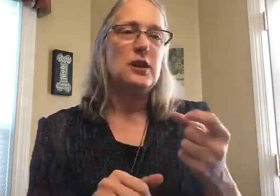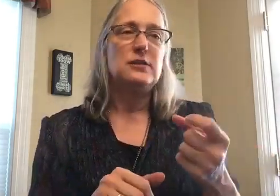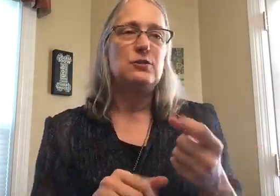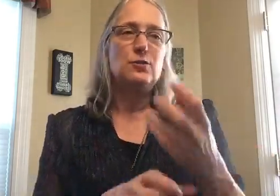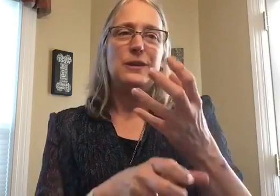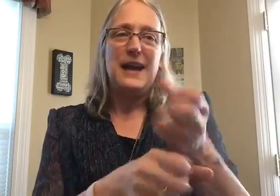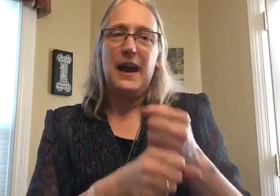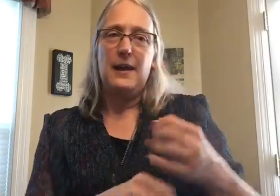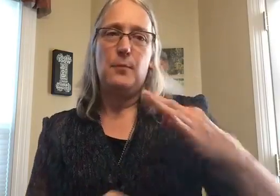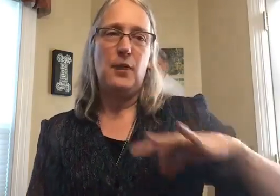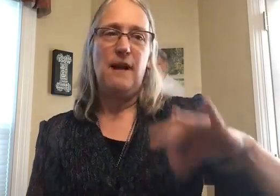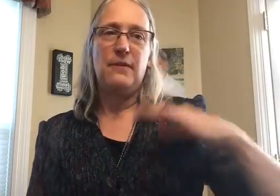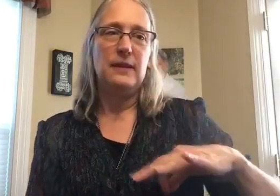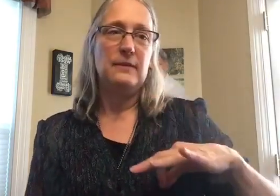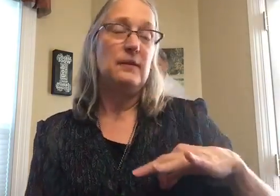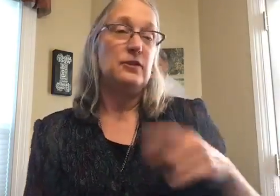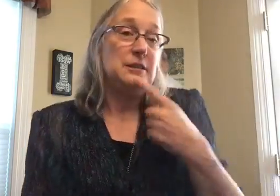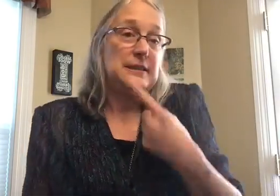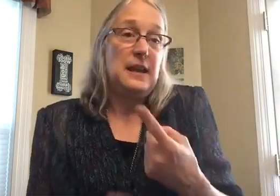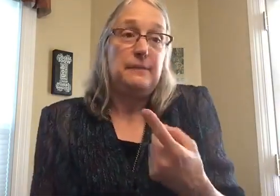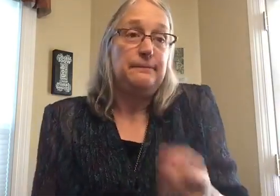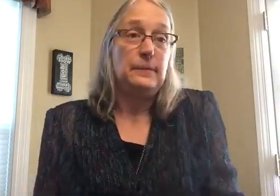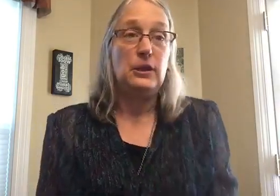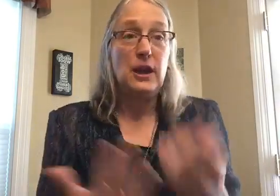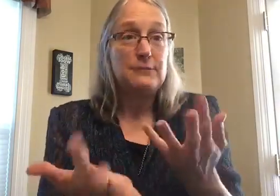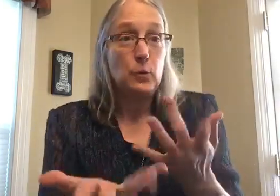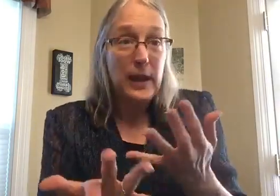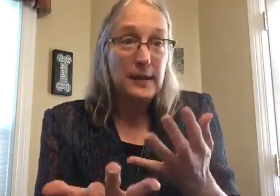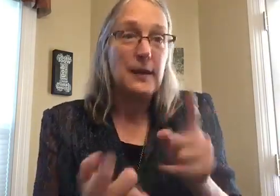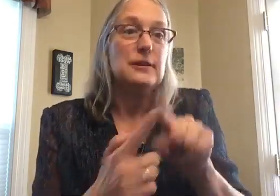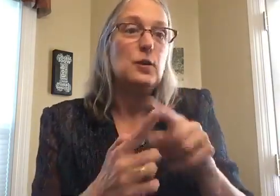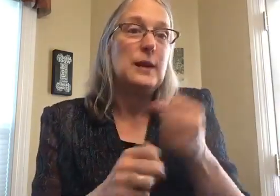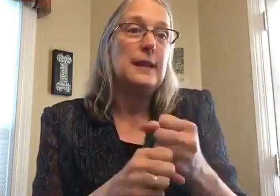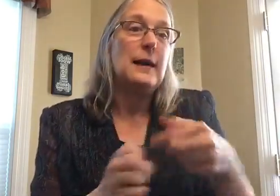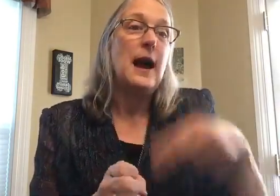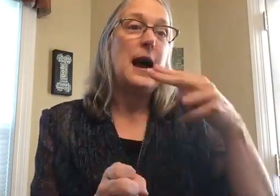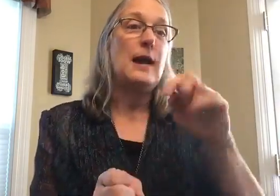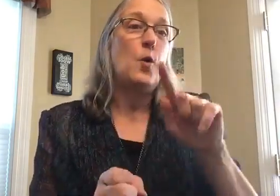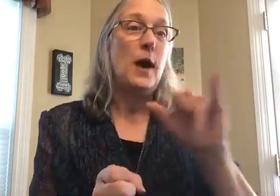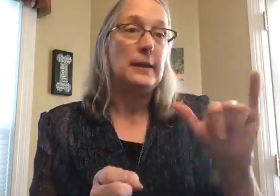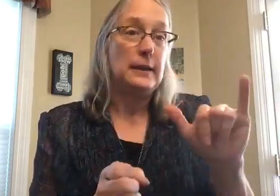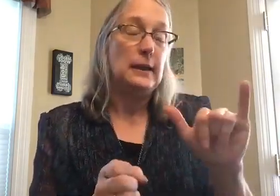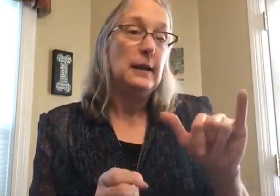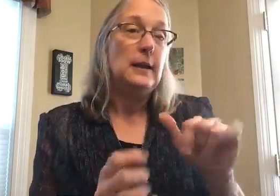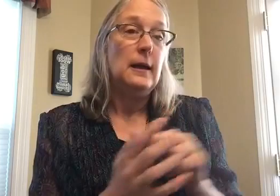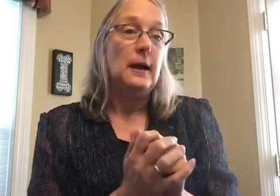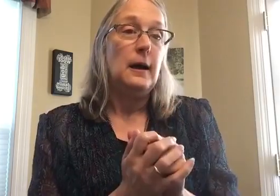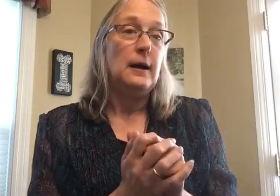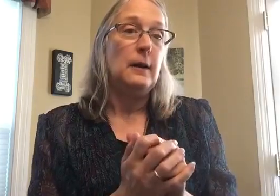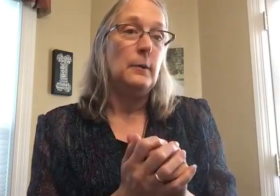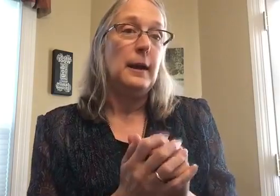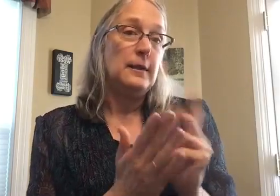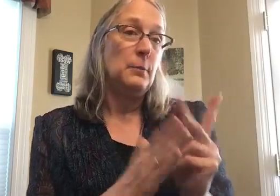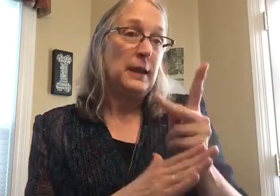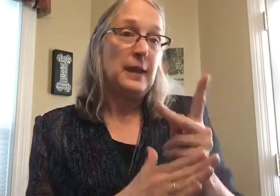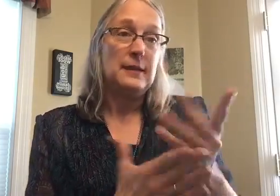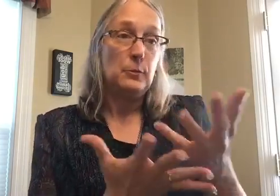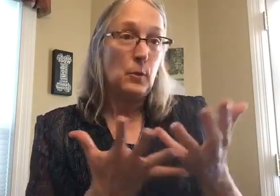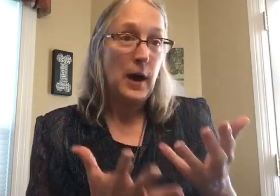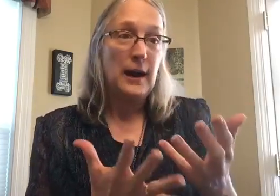to get a profit. They'll just say, you have to wait until we get the high quality and the plant that we want, or